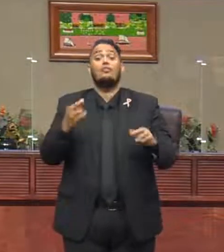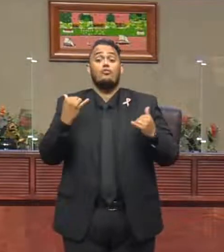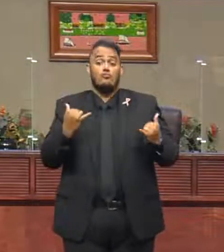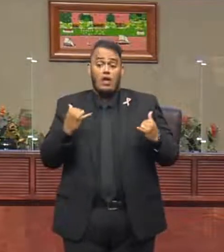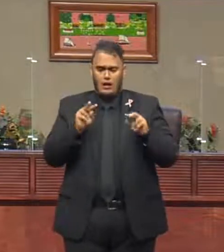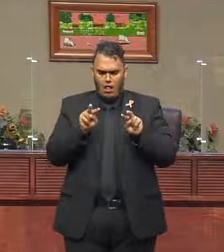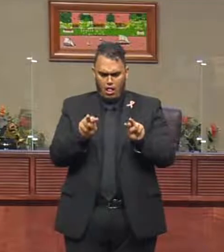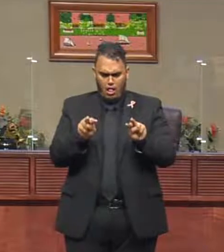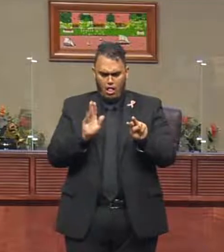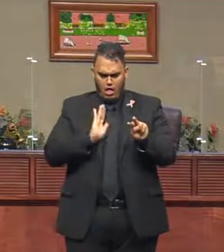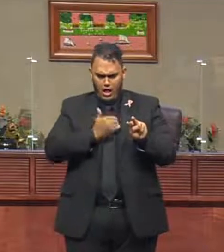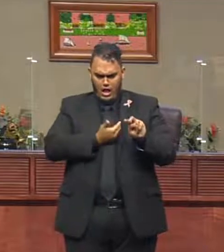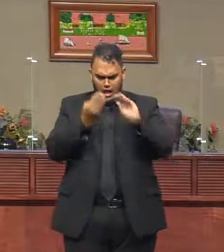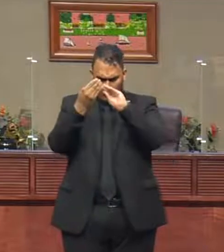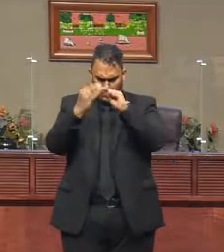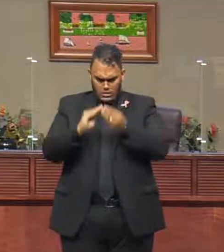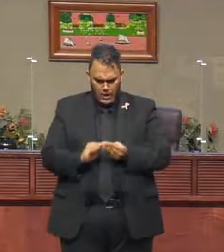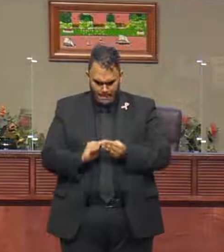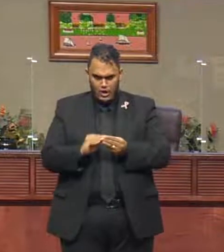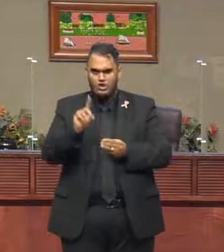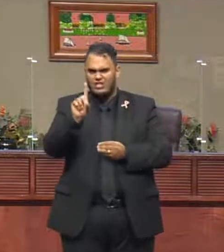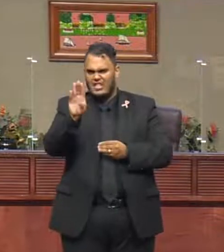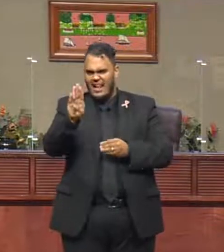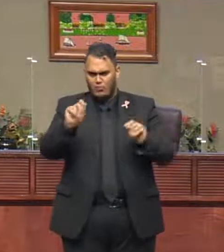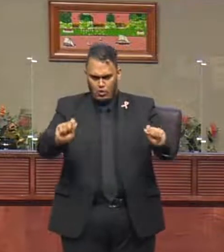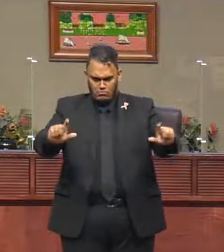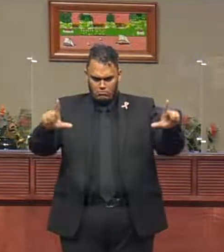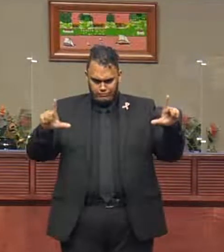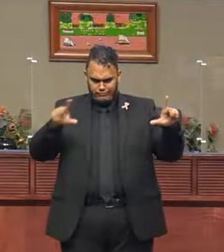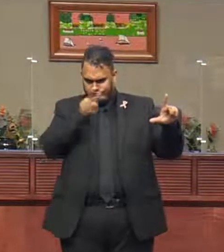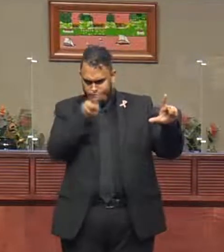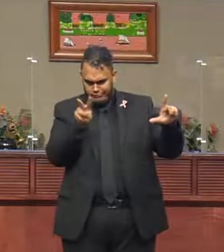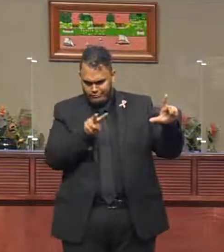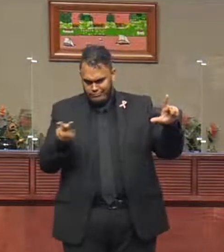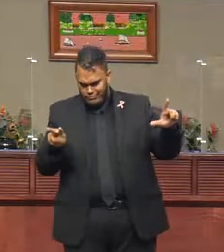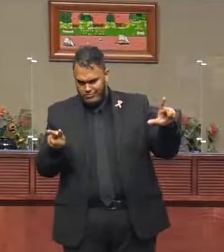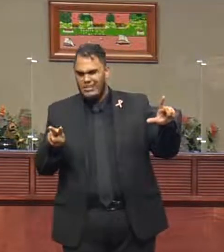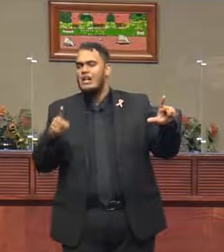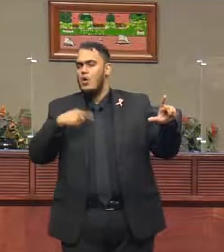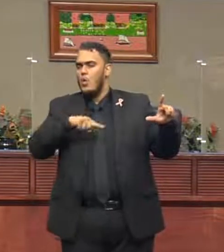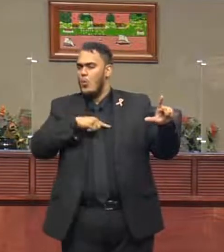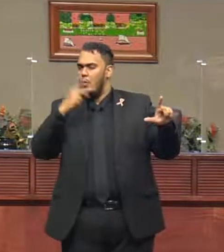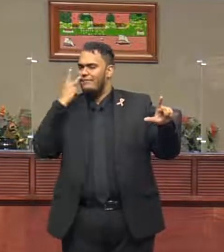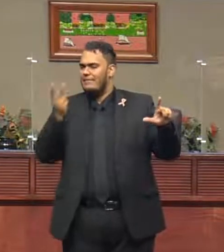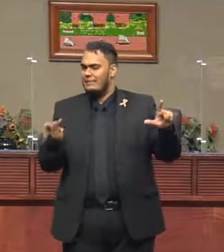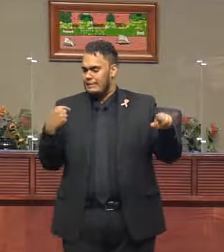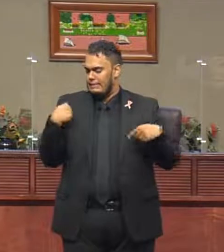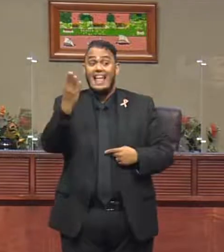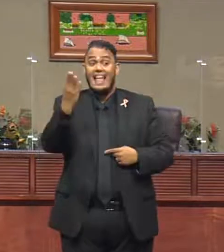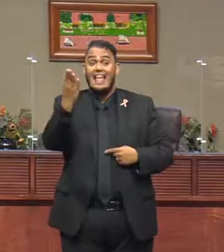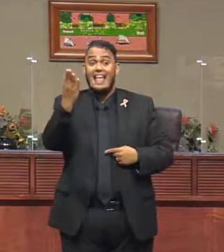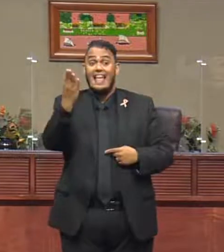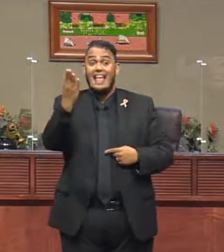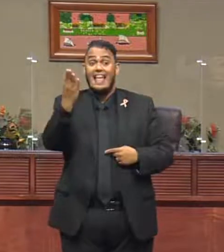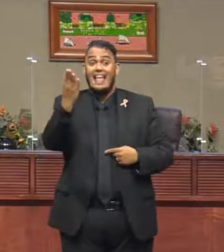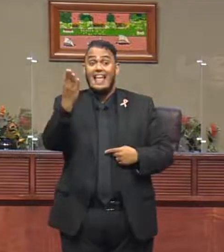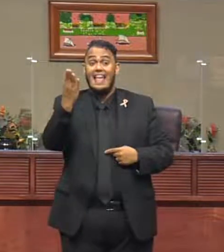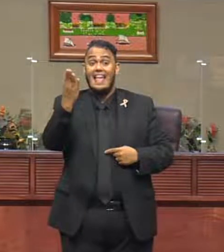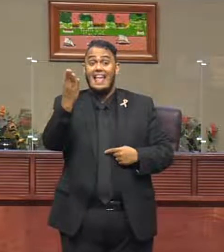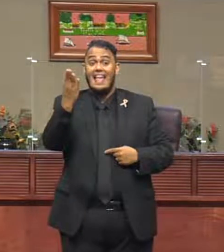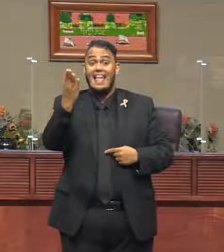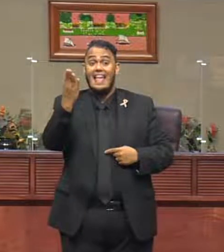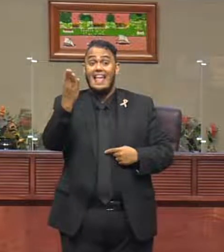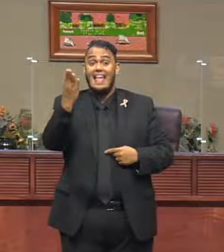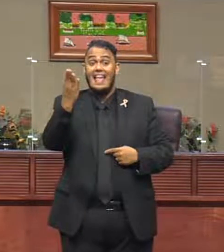the since last Wednesday, we've seen 15 cases over that time. So, and